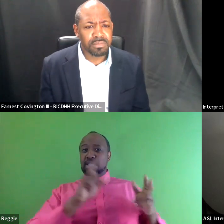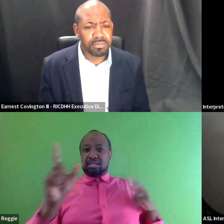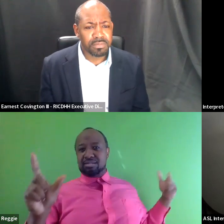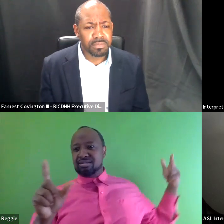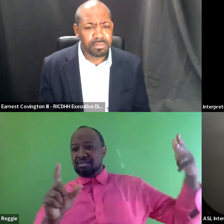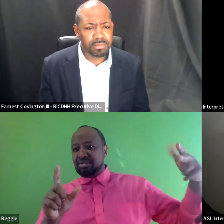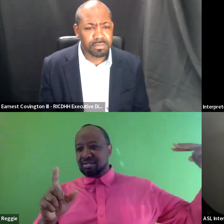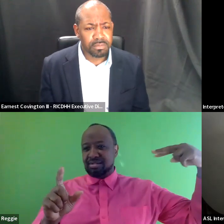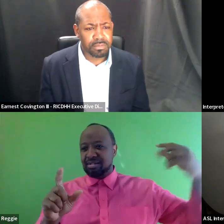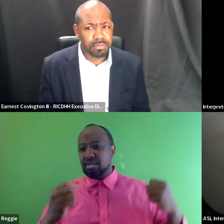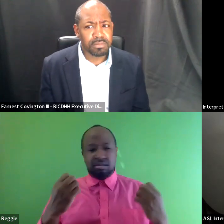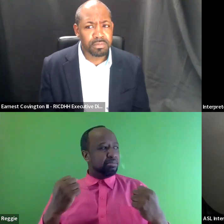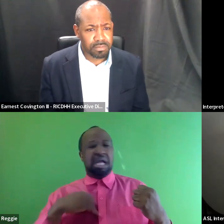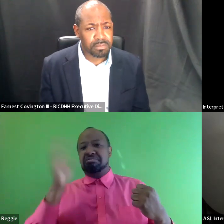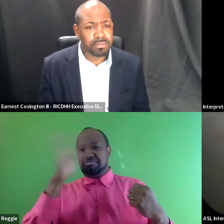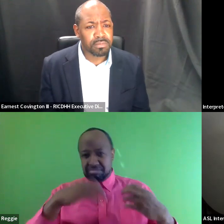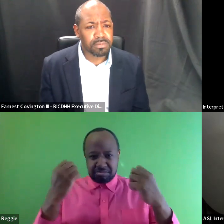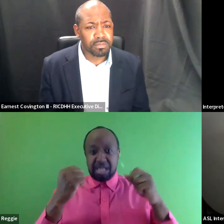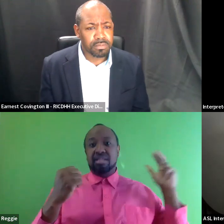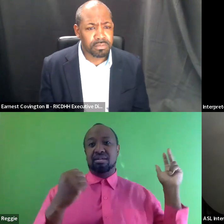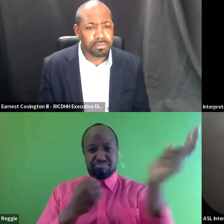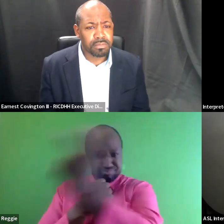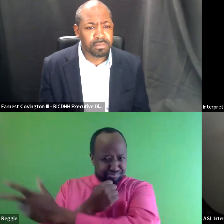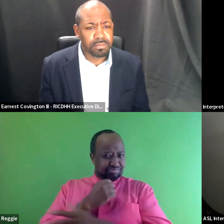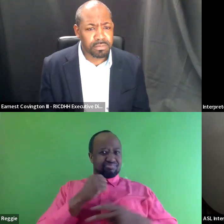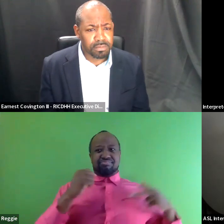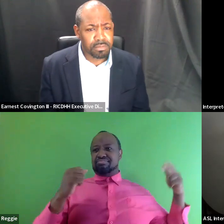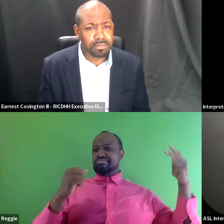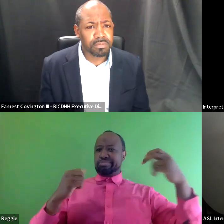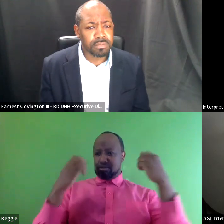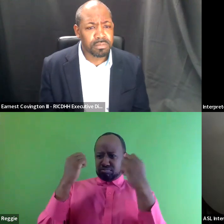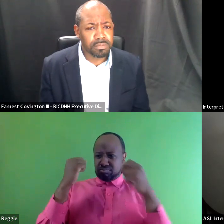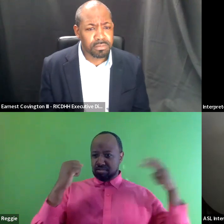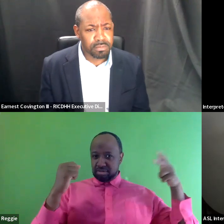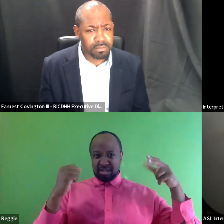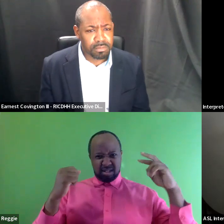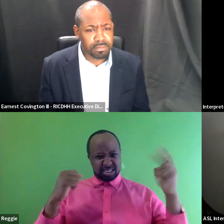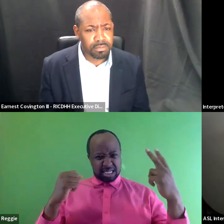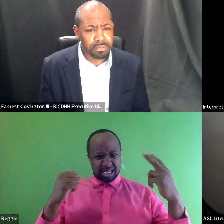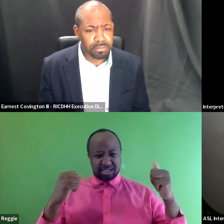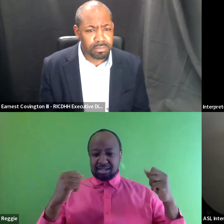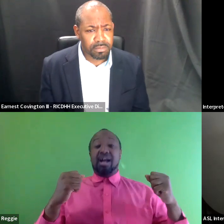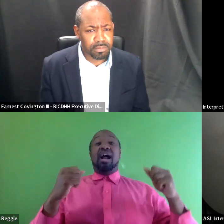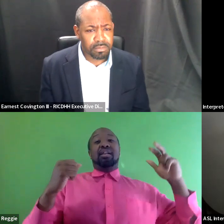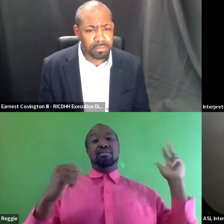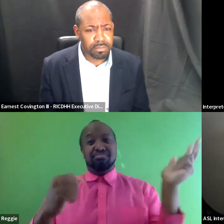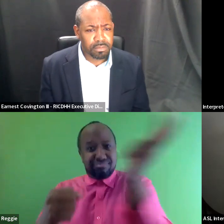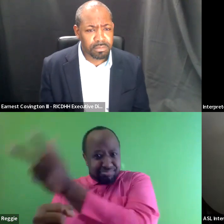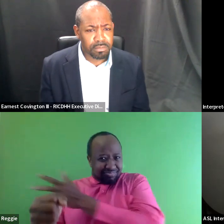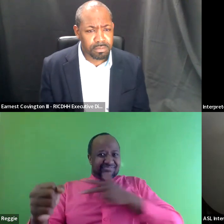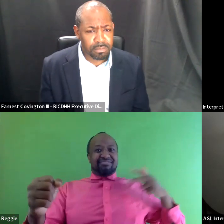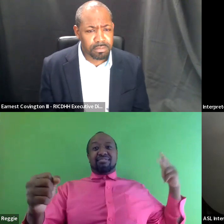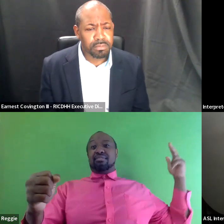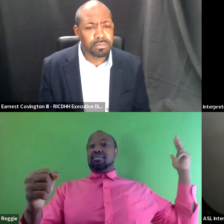friend and the police pull up. And I like see the cop and I'm like, yeah, whatever. And they go around and they come around again a second